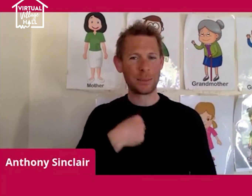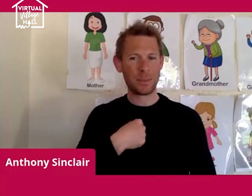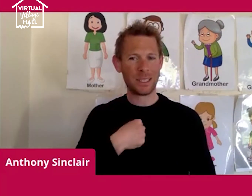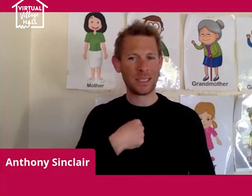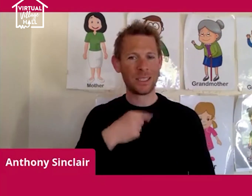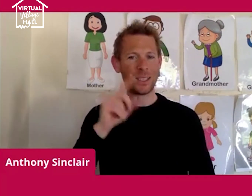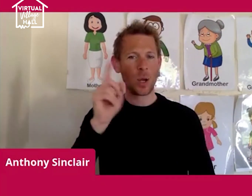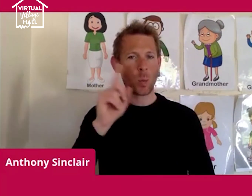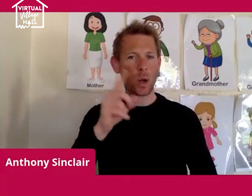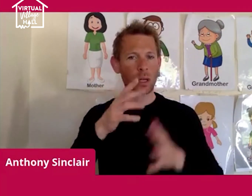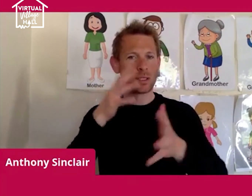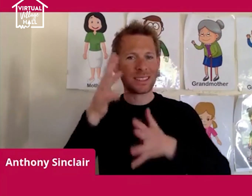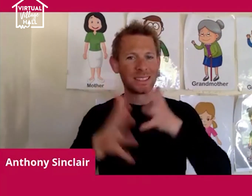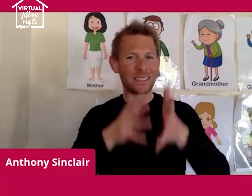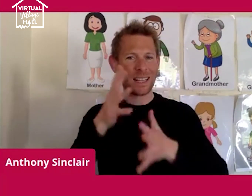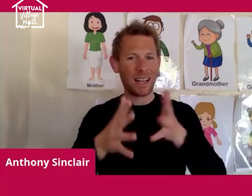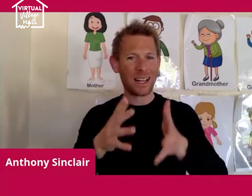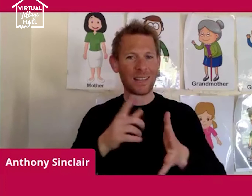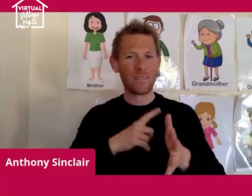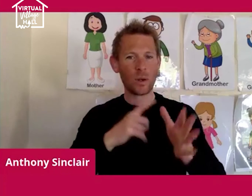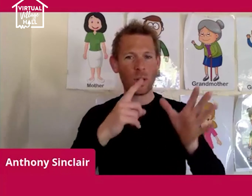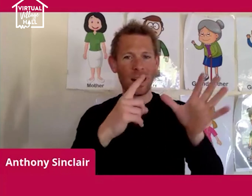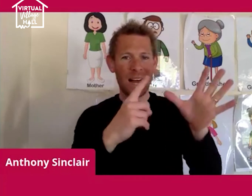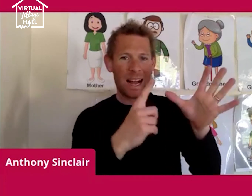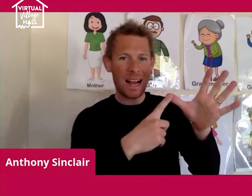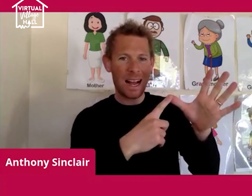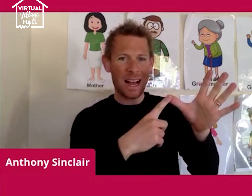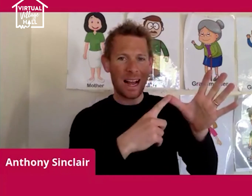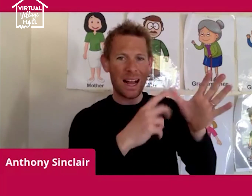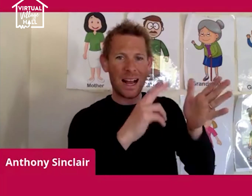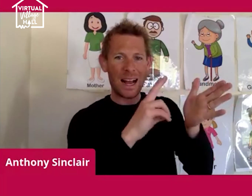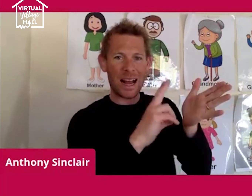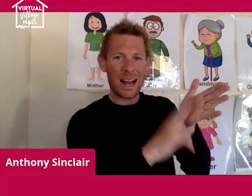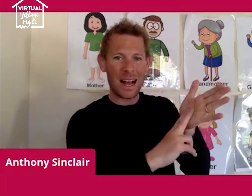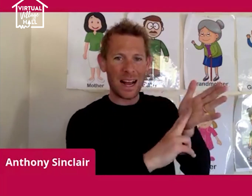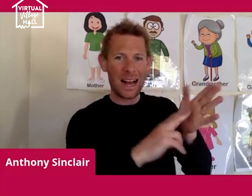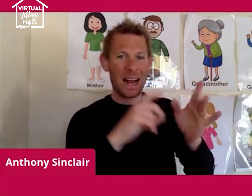Okay, so someone has asked me, what's the sign for and?